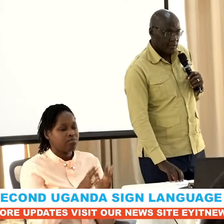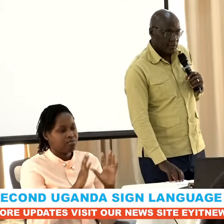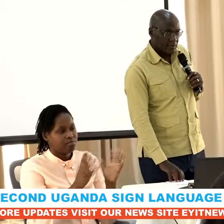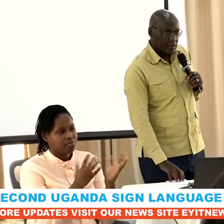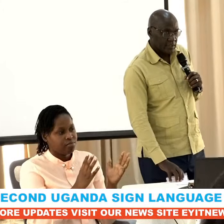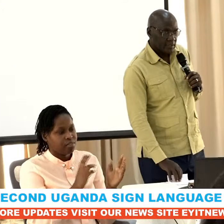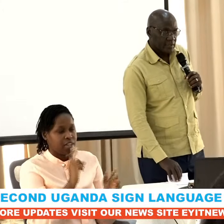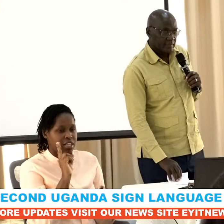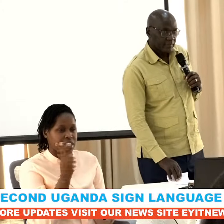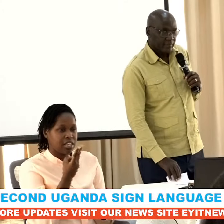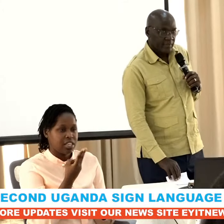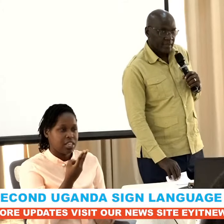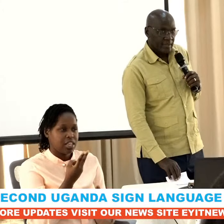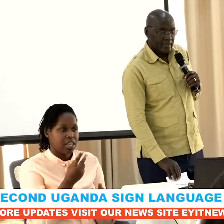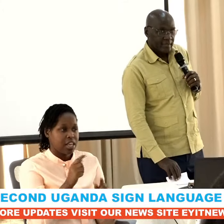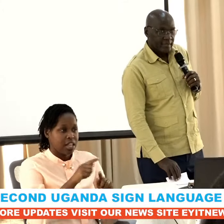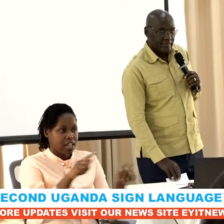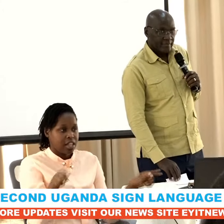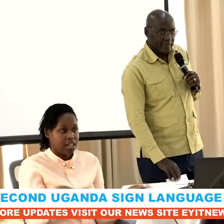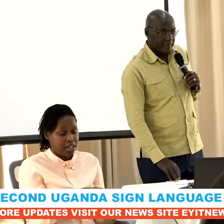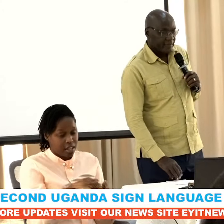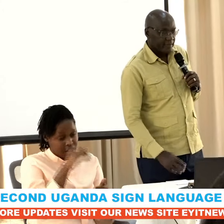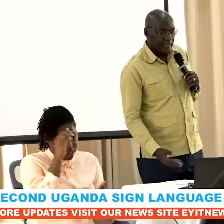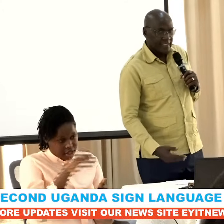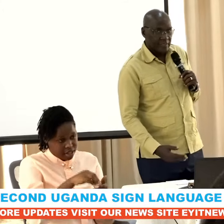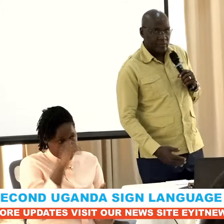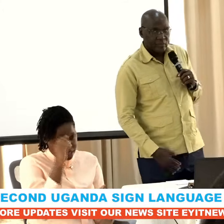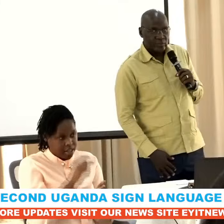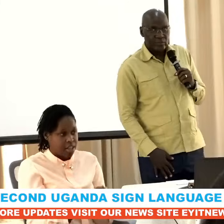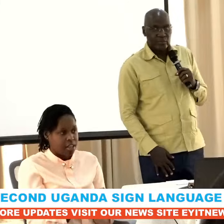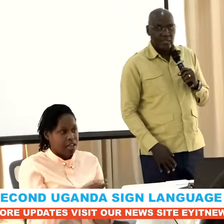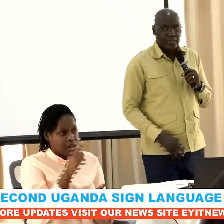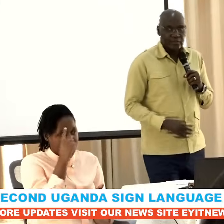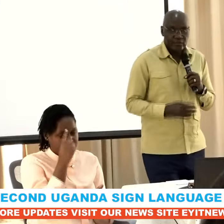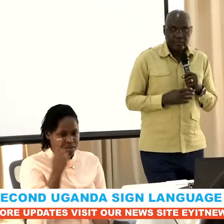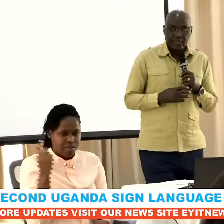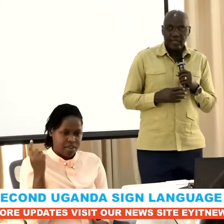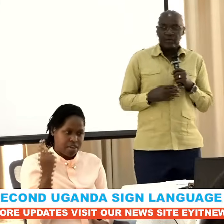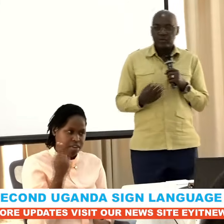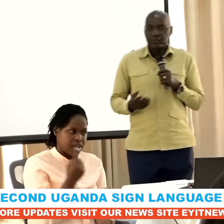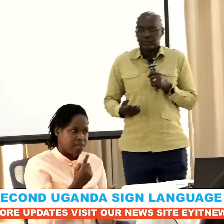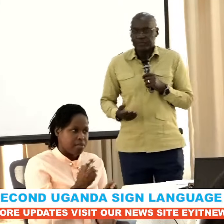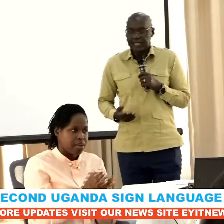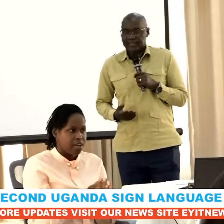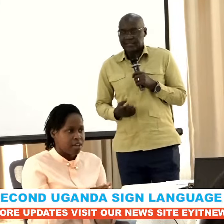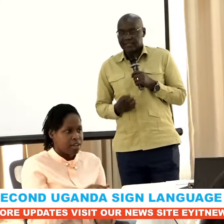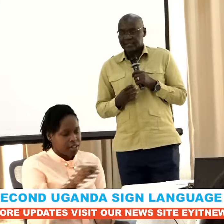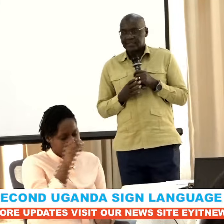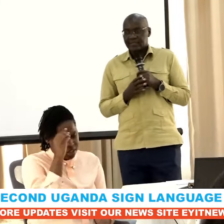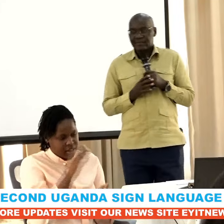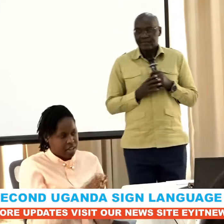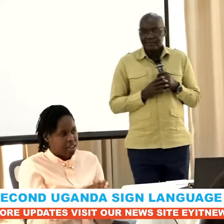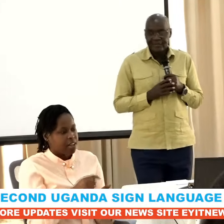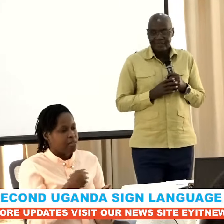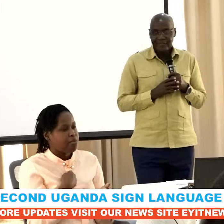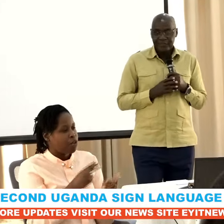second cohort for having managed to go through. I hope you passed.